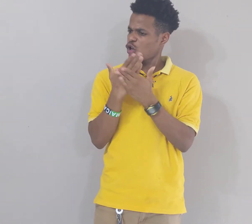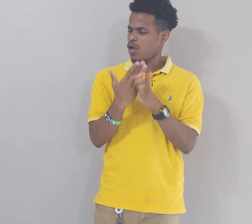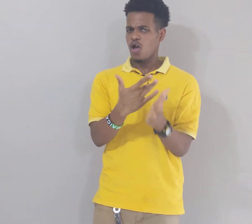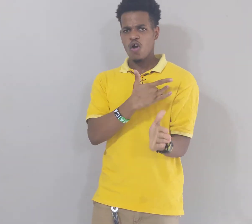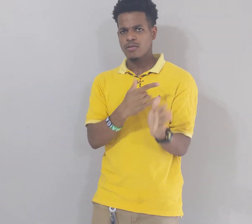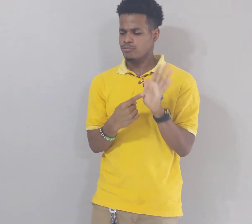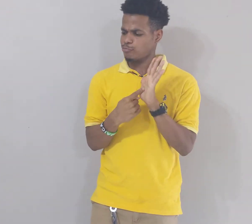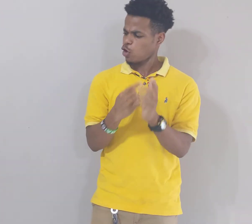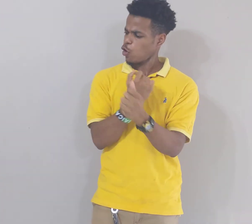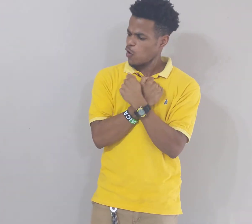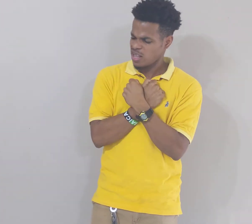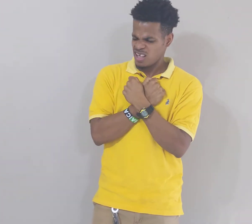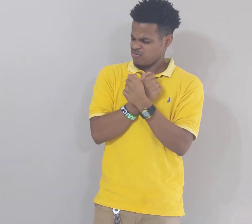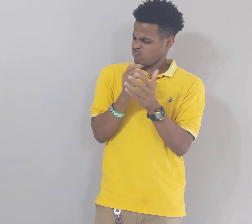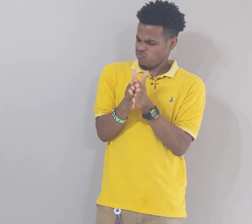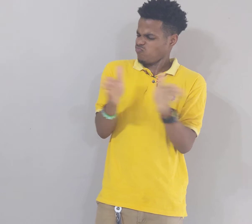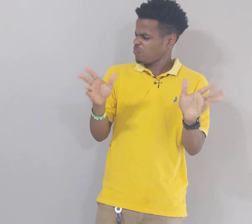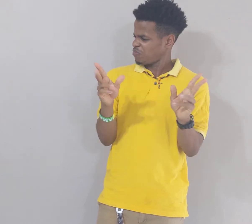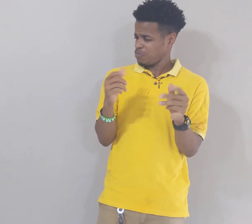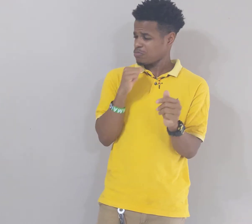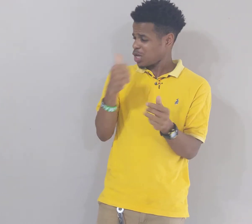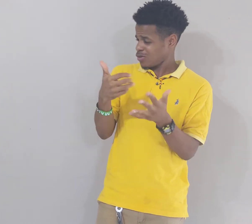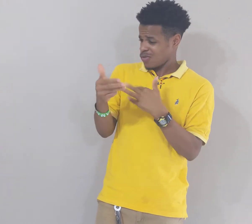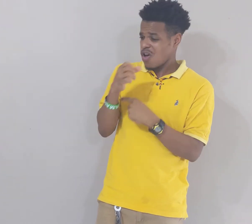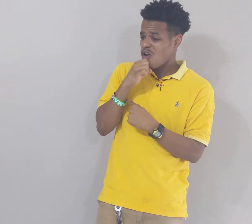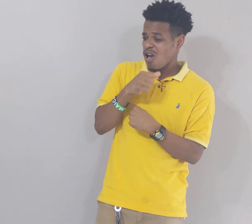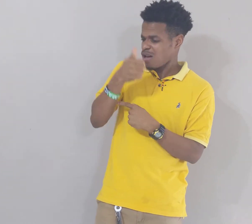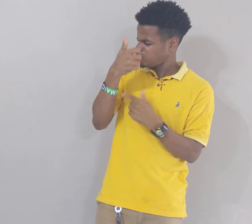can be united and show God's love,